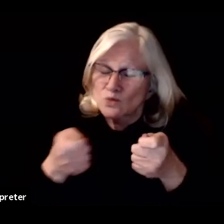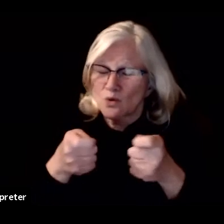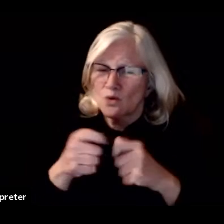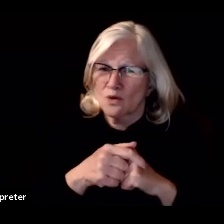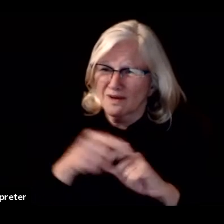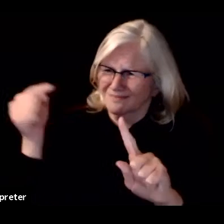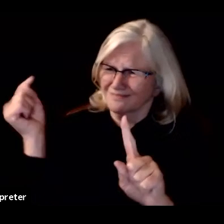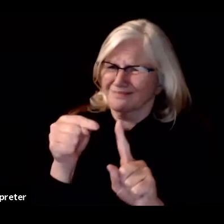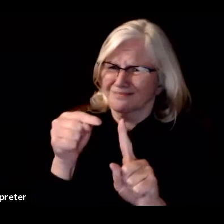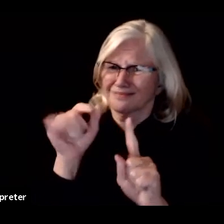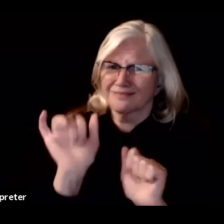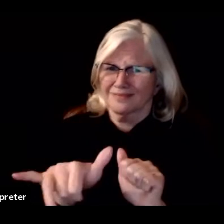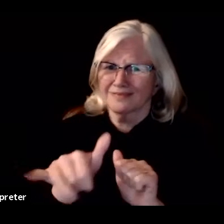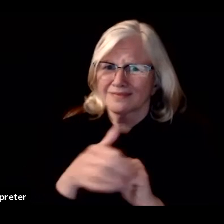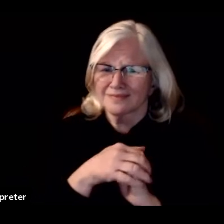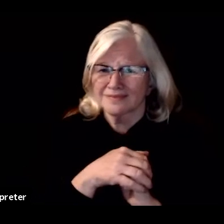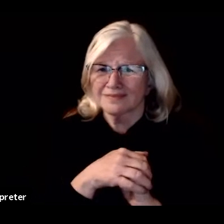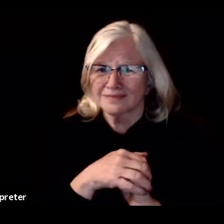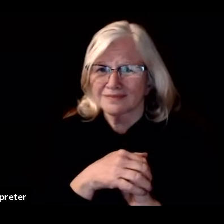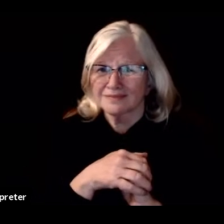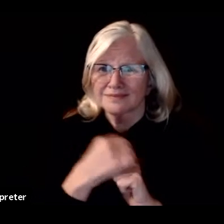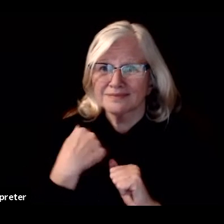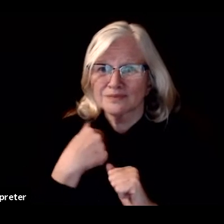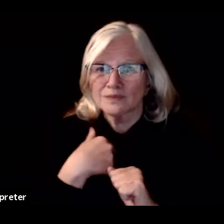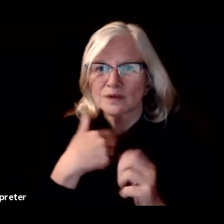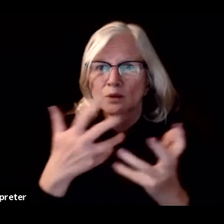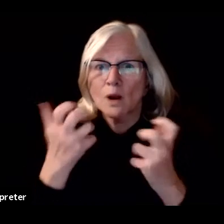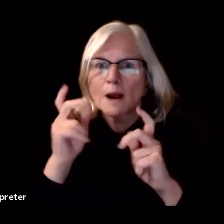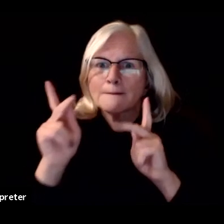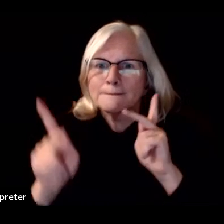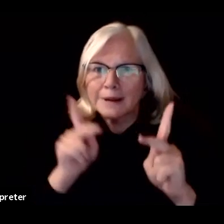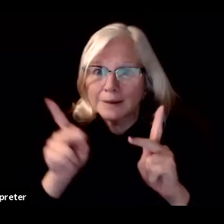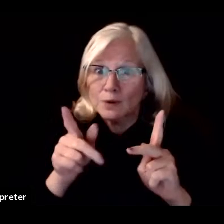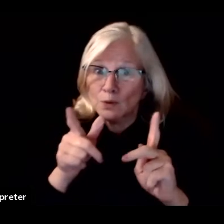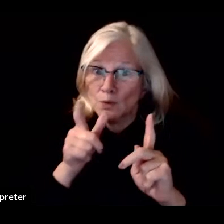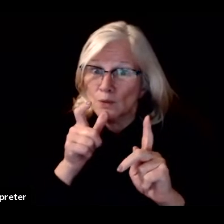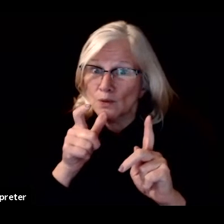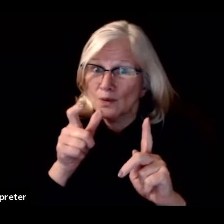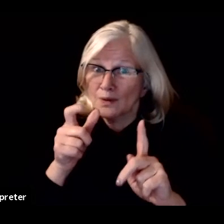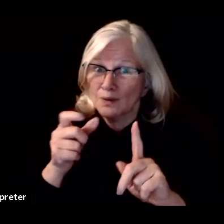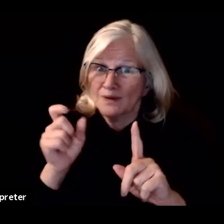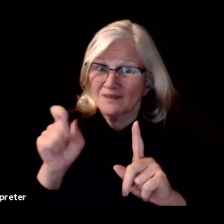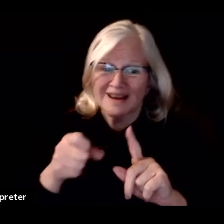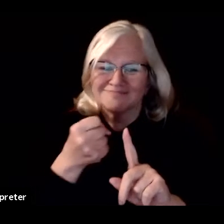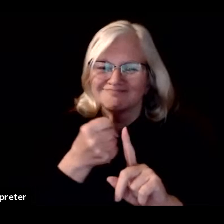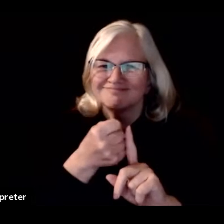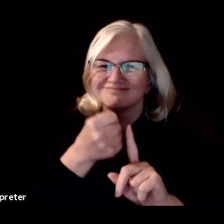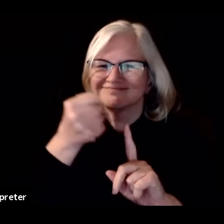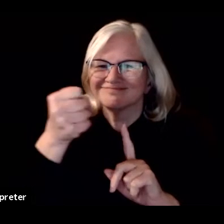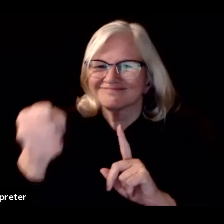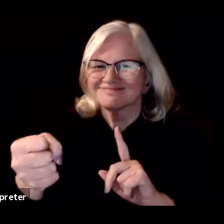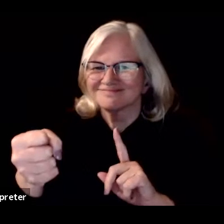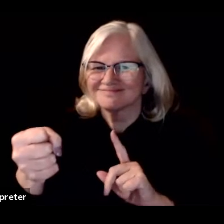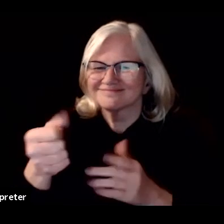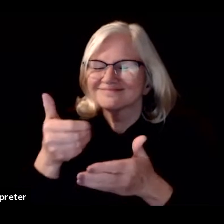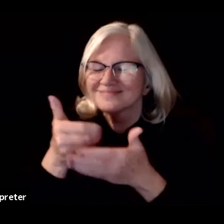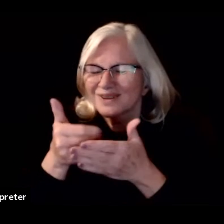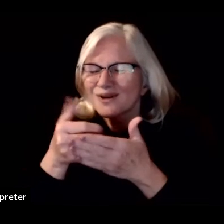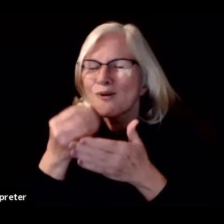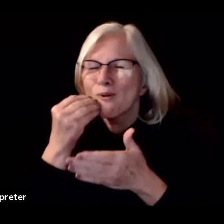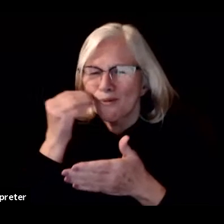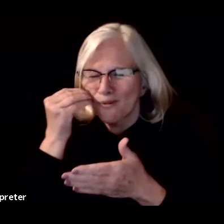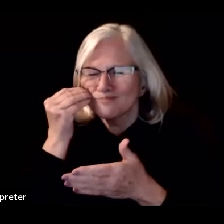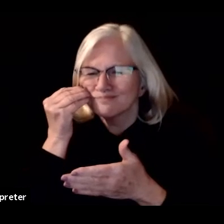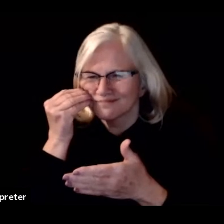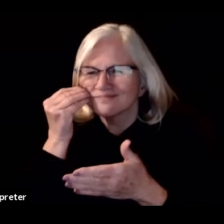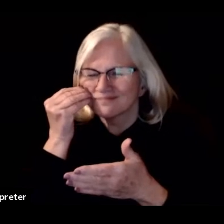to home as possible, but getting them the right level of care that they need to manage the severity of their condition is